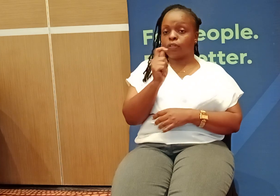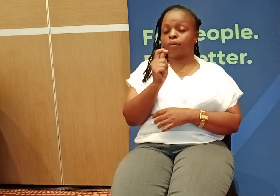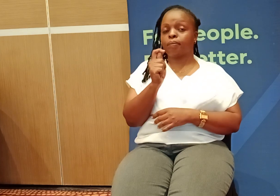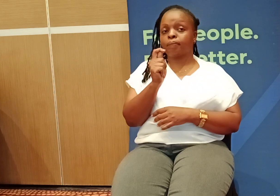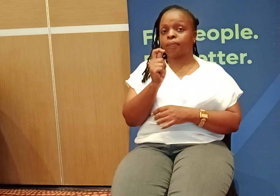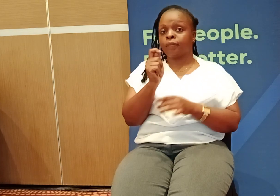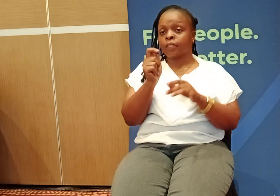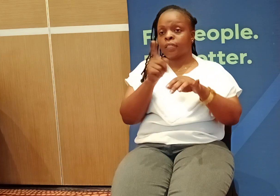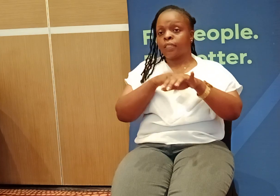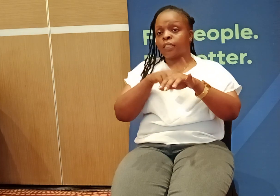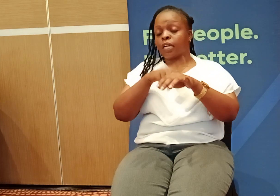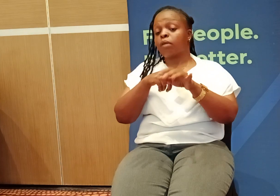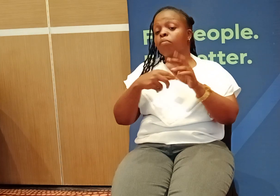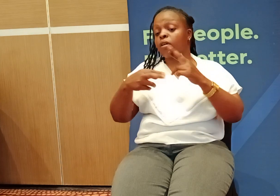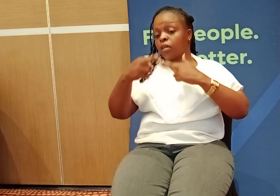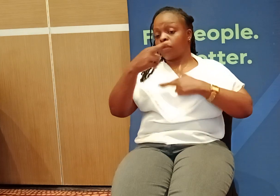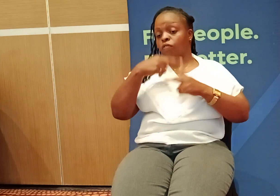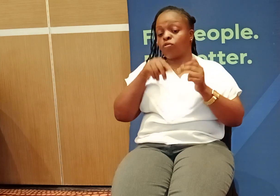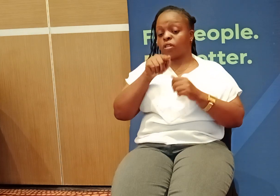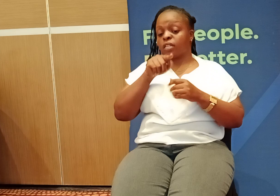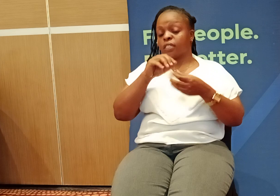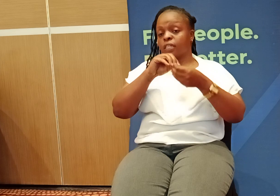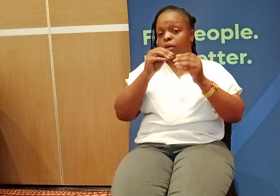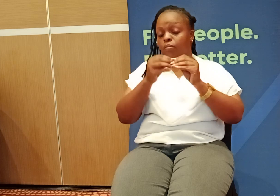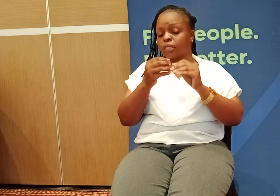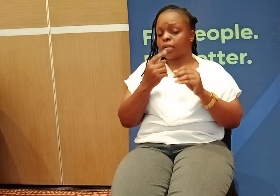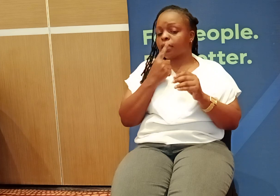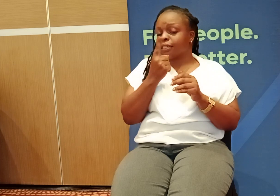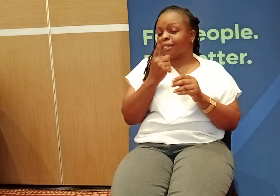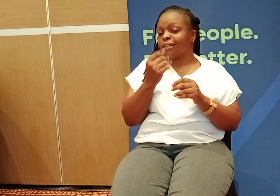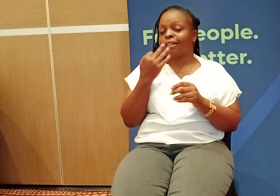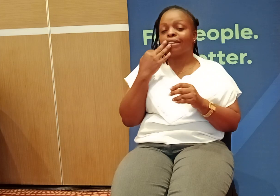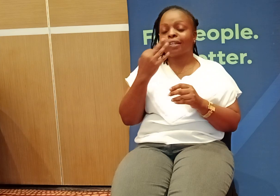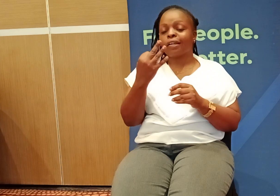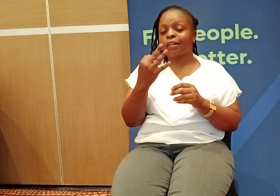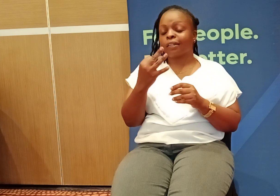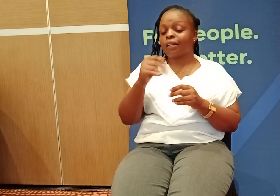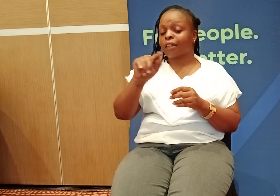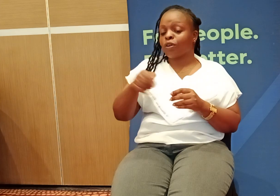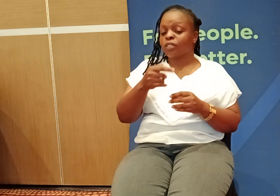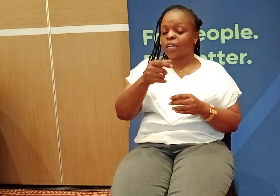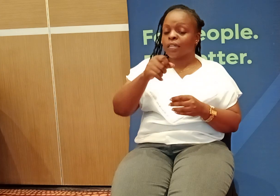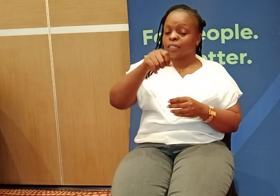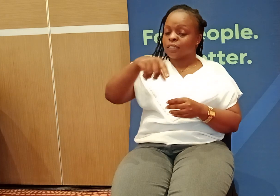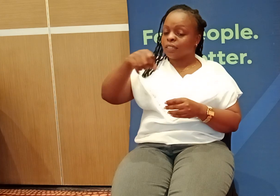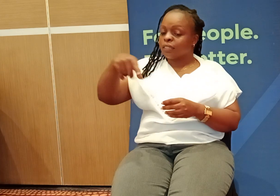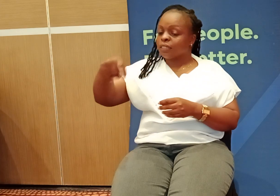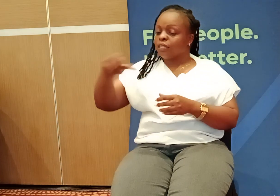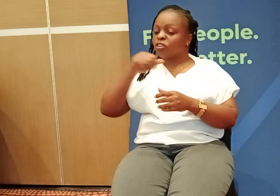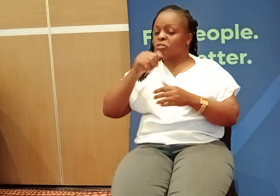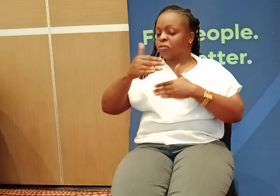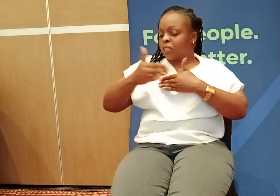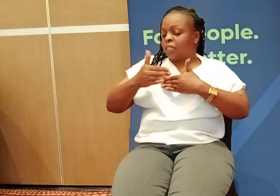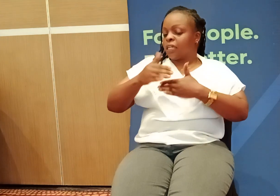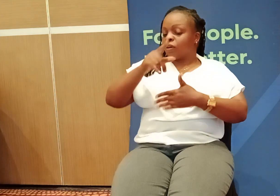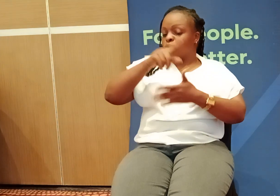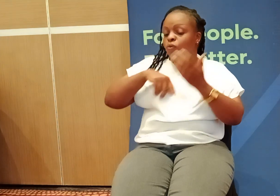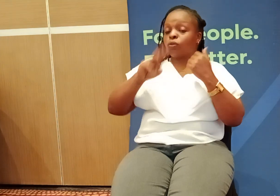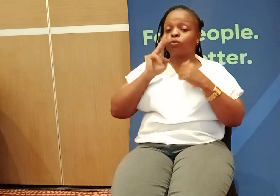When we were reviewing these numbers, I said 300,000 seedlings is not anything close to what we want to do. So Rosalie, this